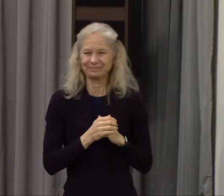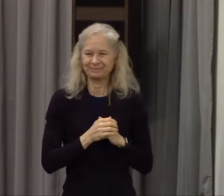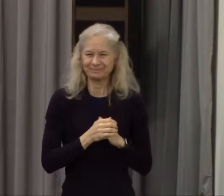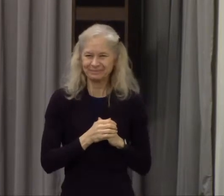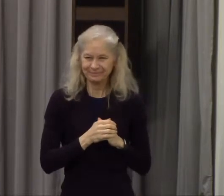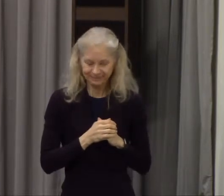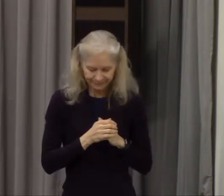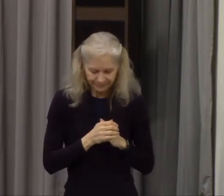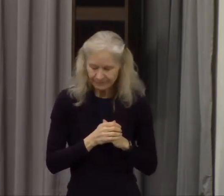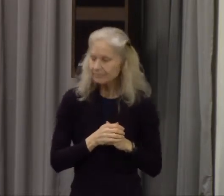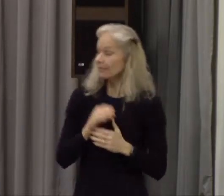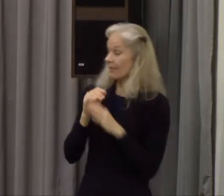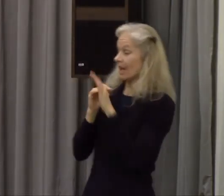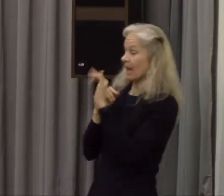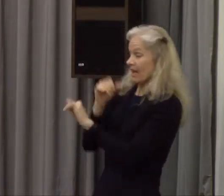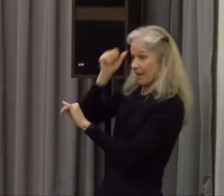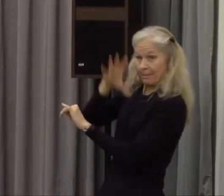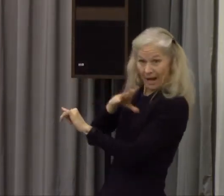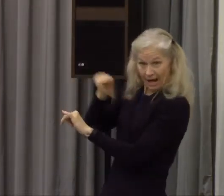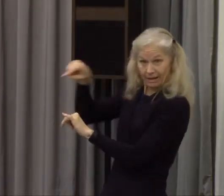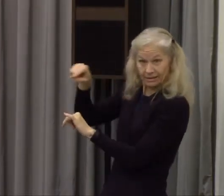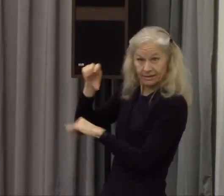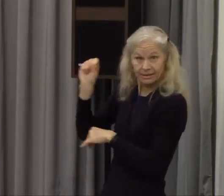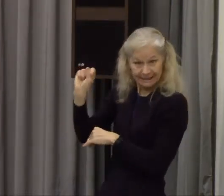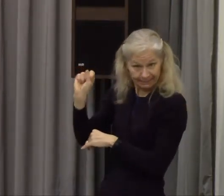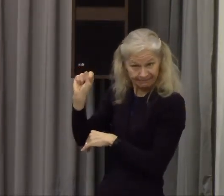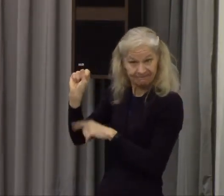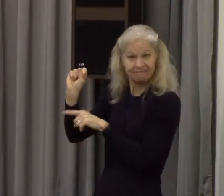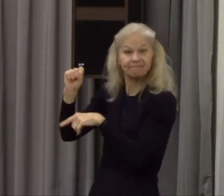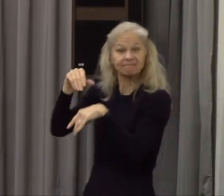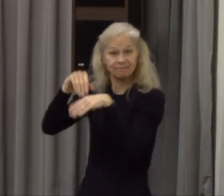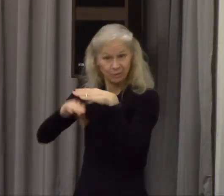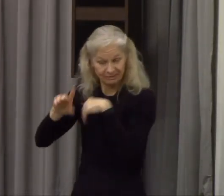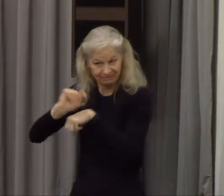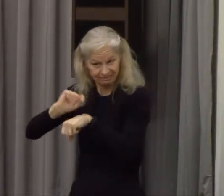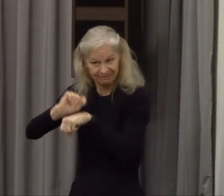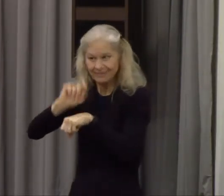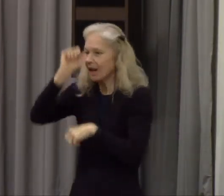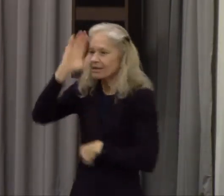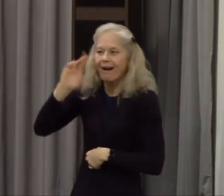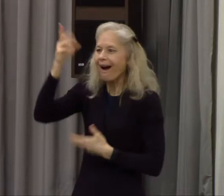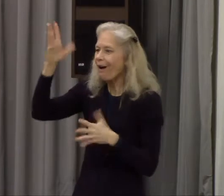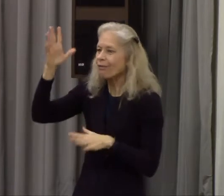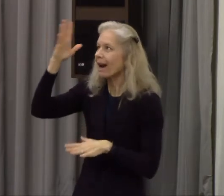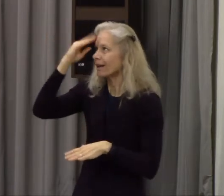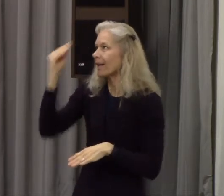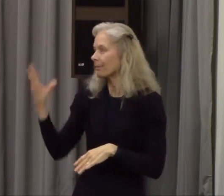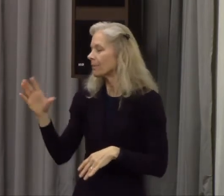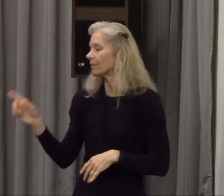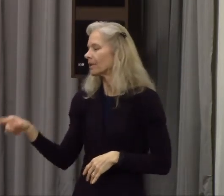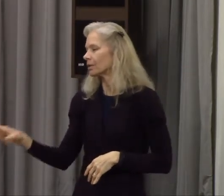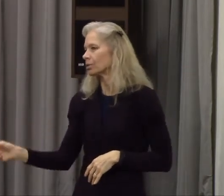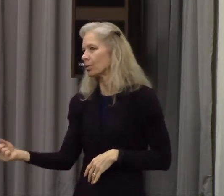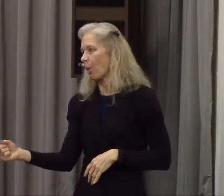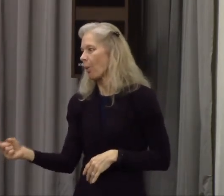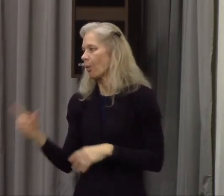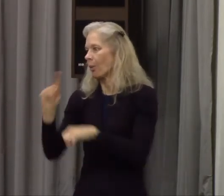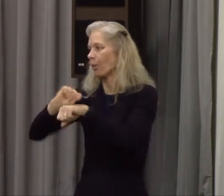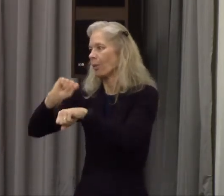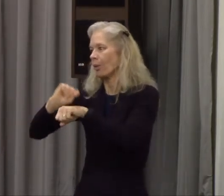God, you're going to see my salvation before you die. Maybe, I don't know if he didn't know that